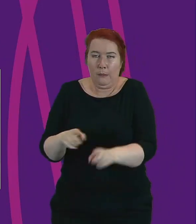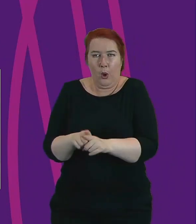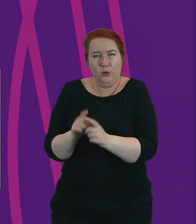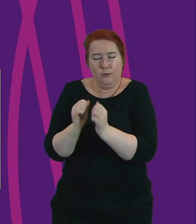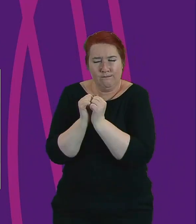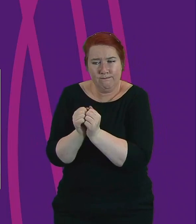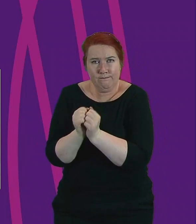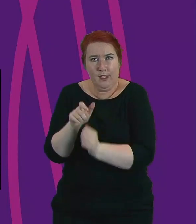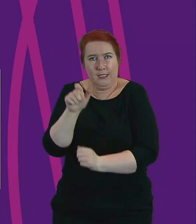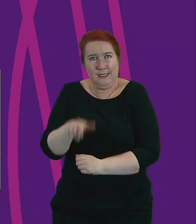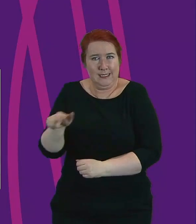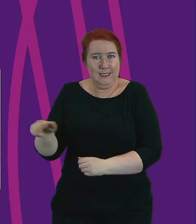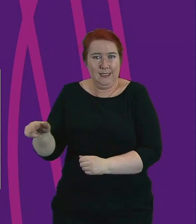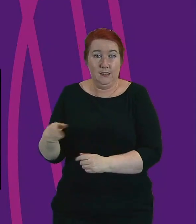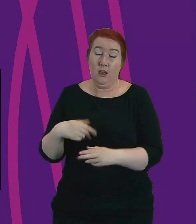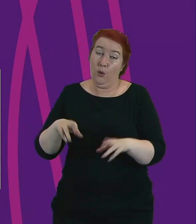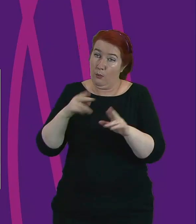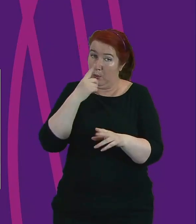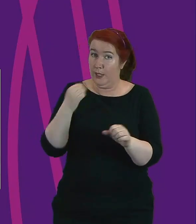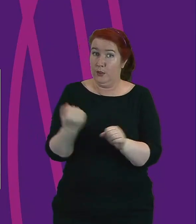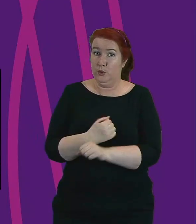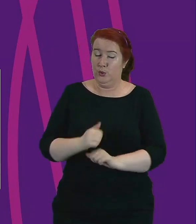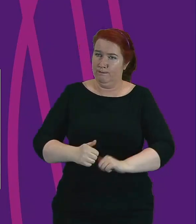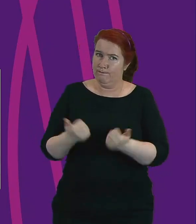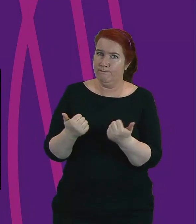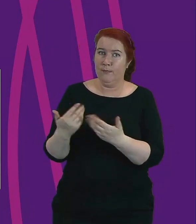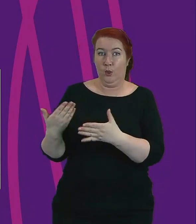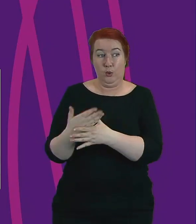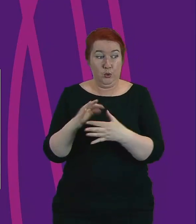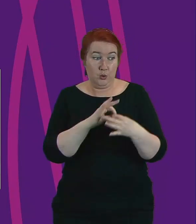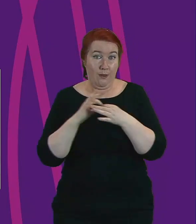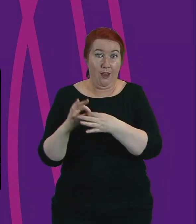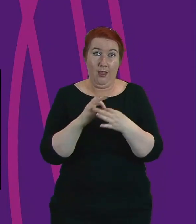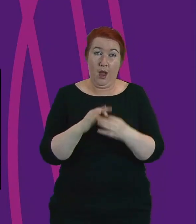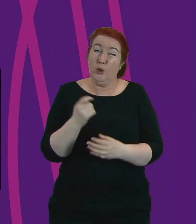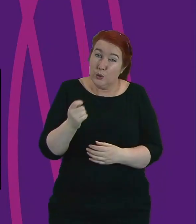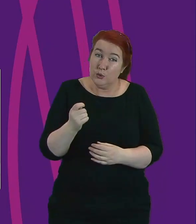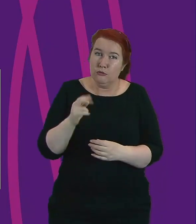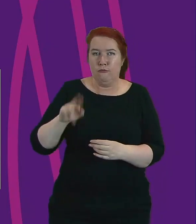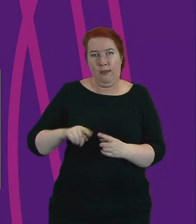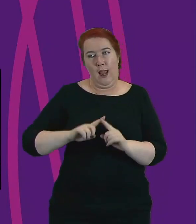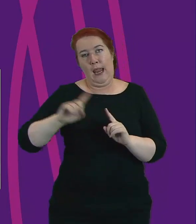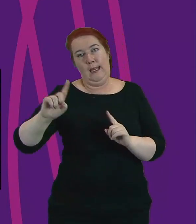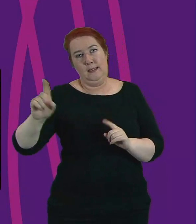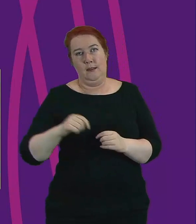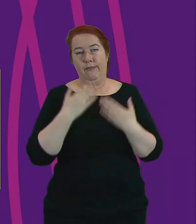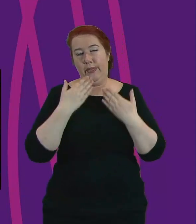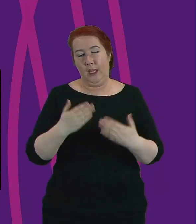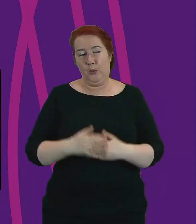to do that constructively and together sooner as opposed to later. Thank you.